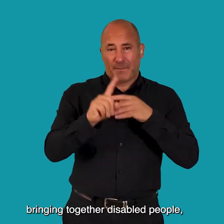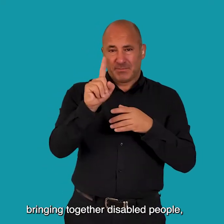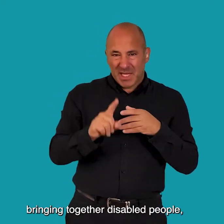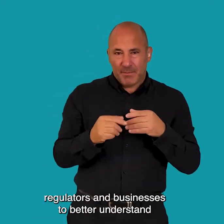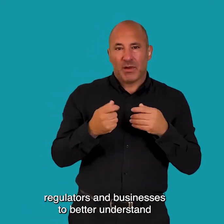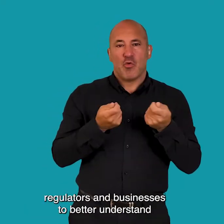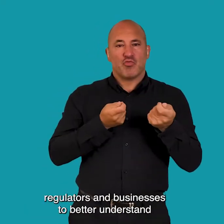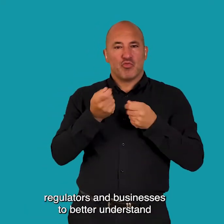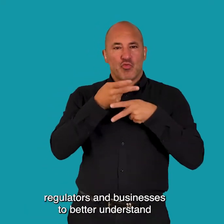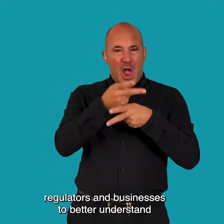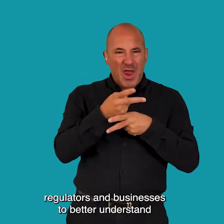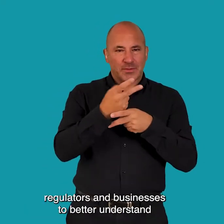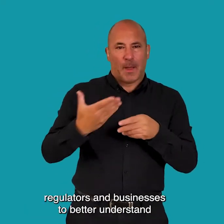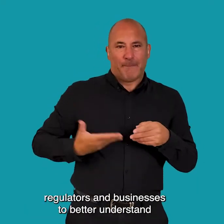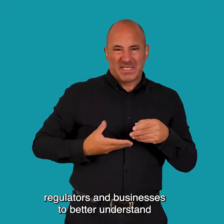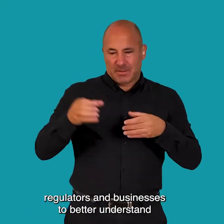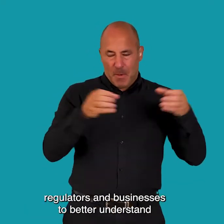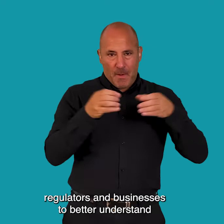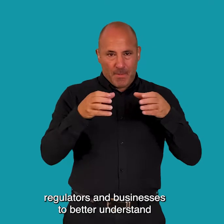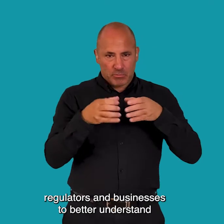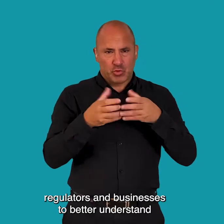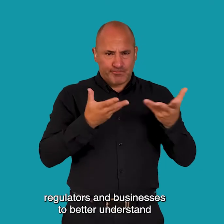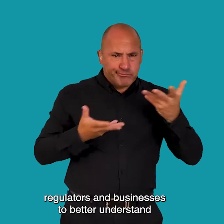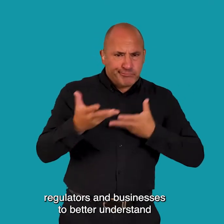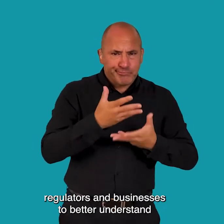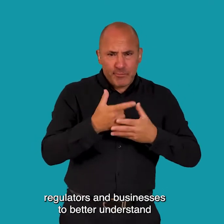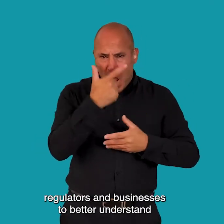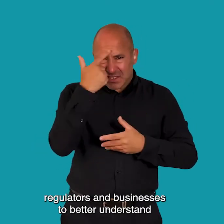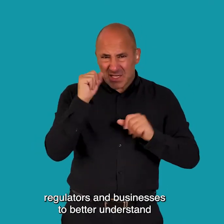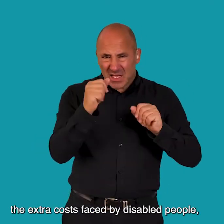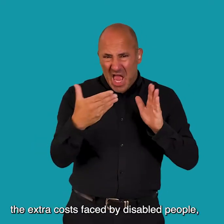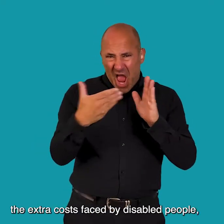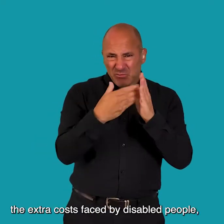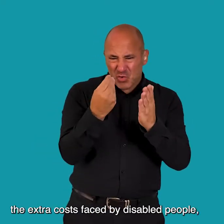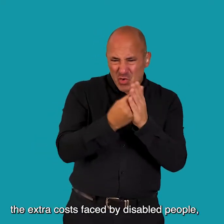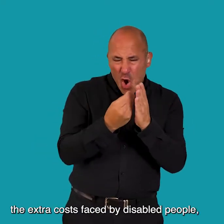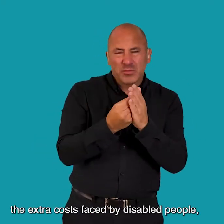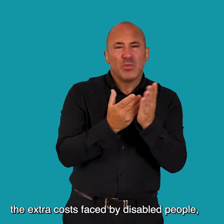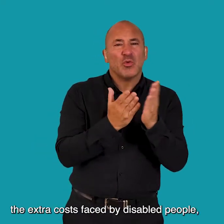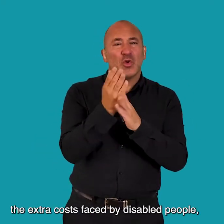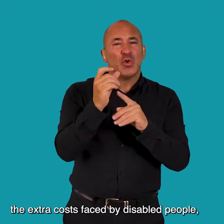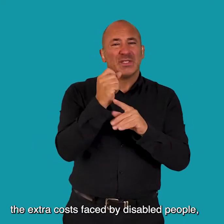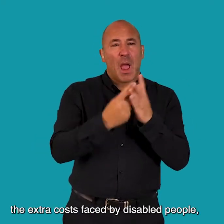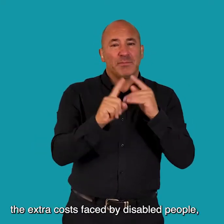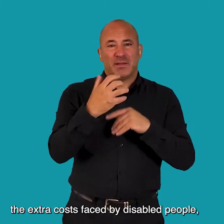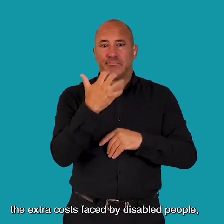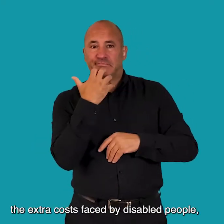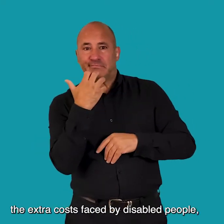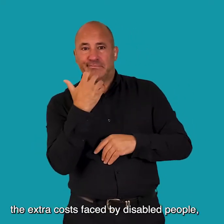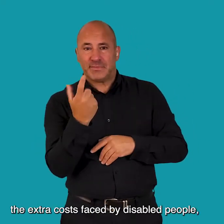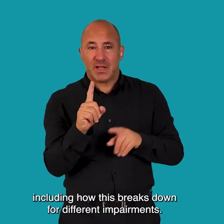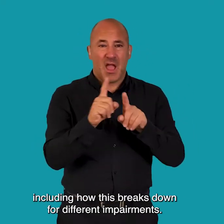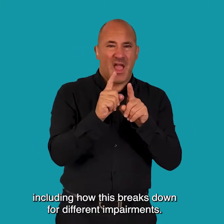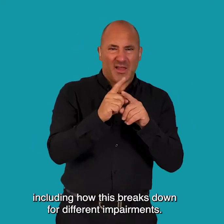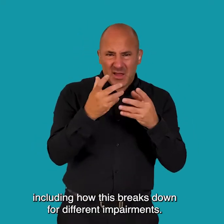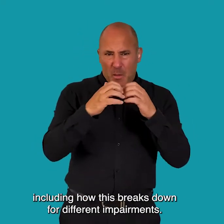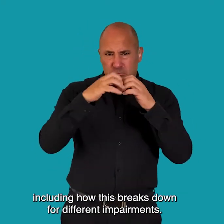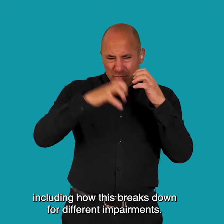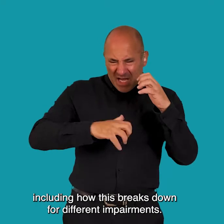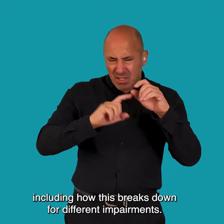people, regulators and businesses to better understand the extra costs faced by disabled people, including how this breaks down